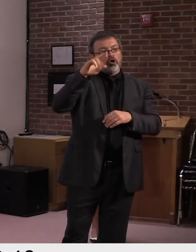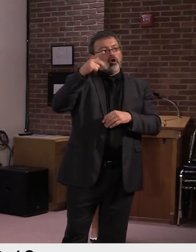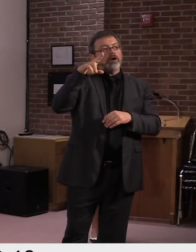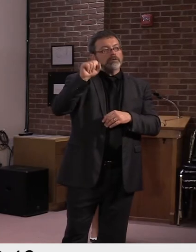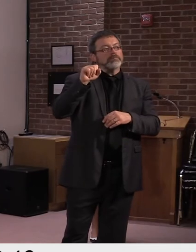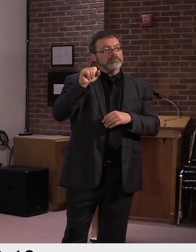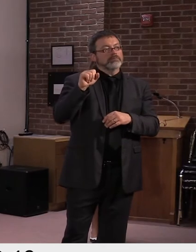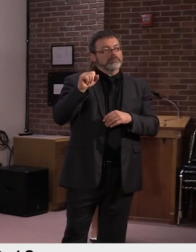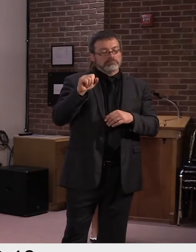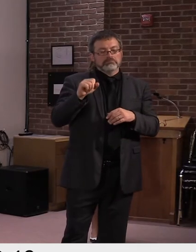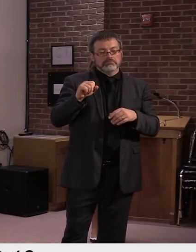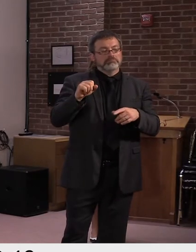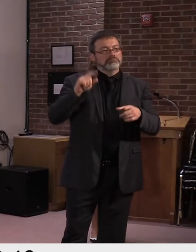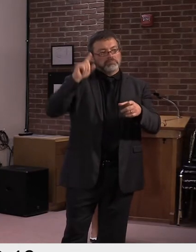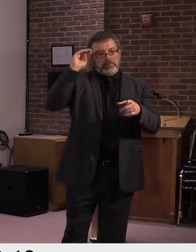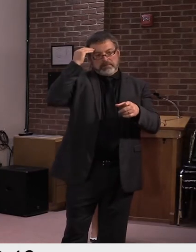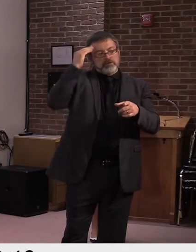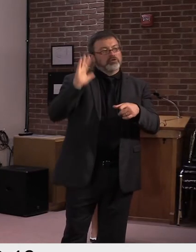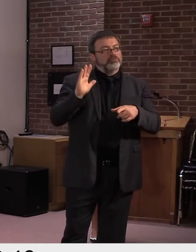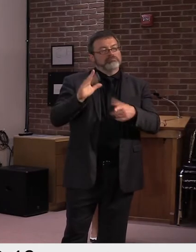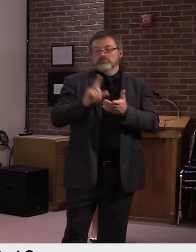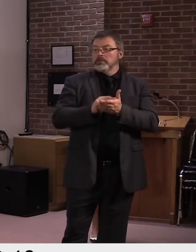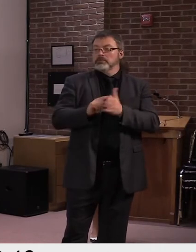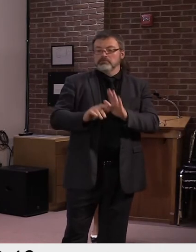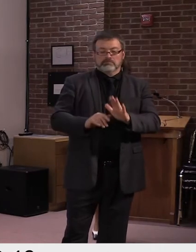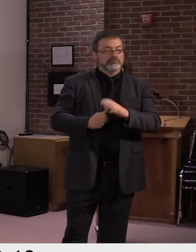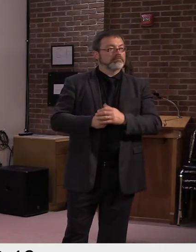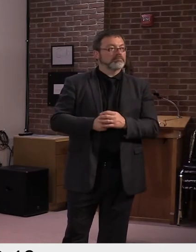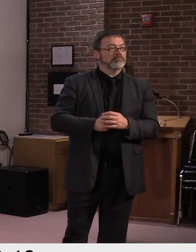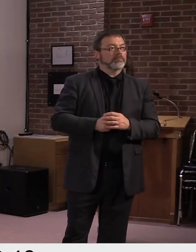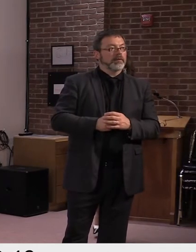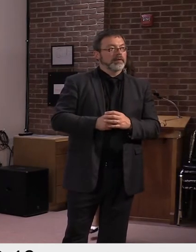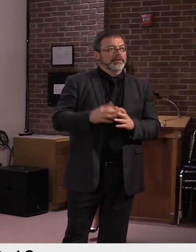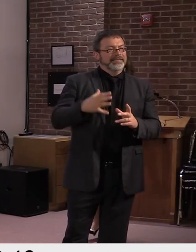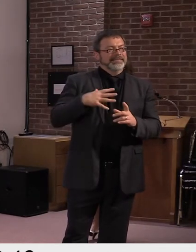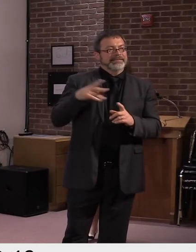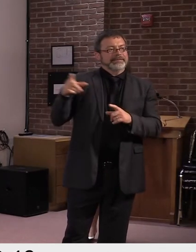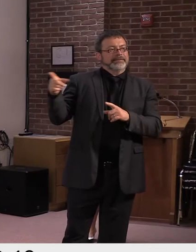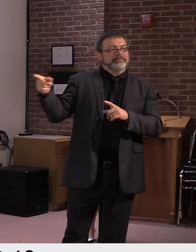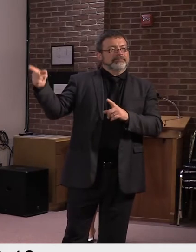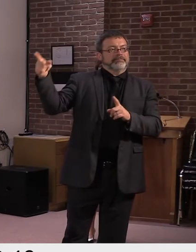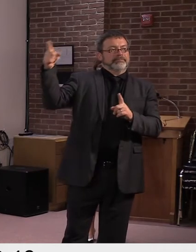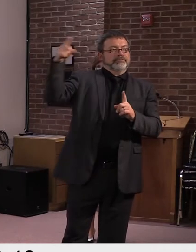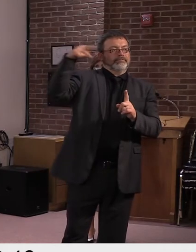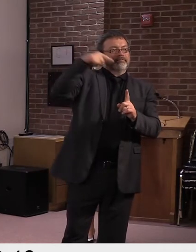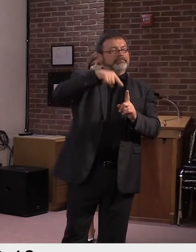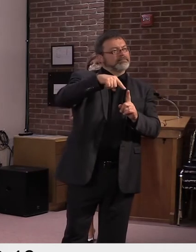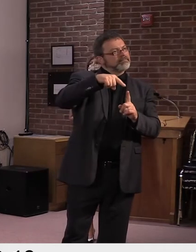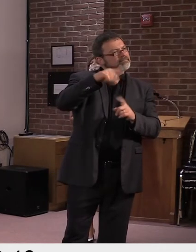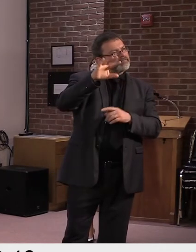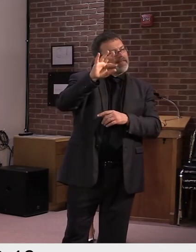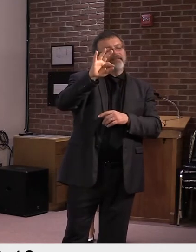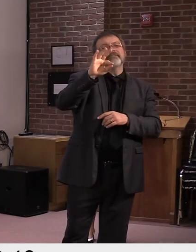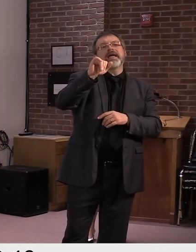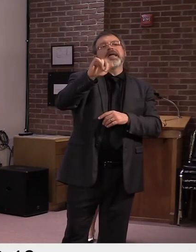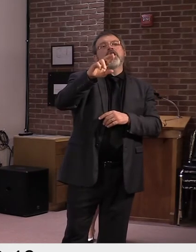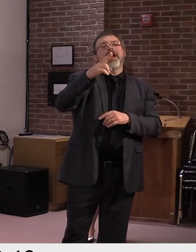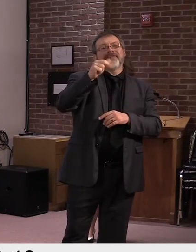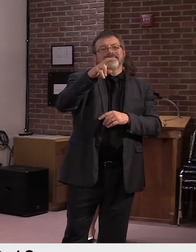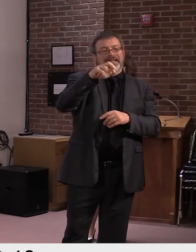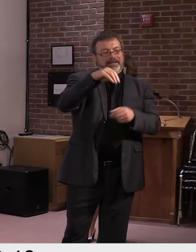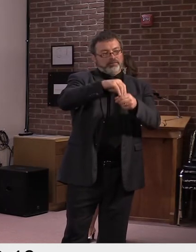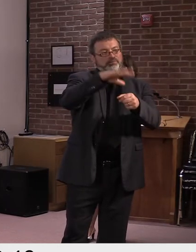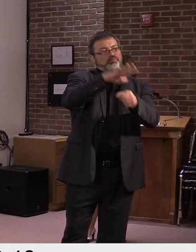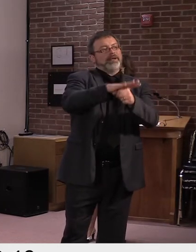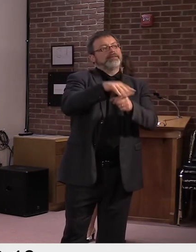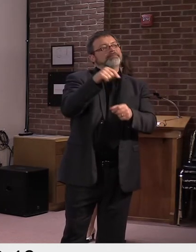About this Fairhaven cluster, do we know if the business is still operating and if the workers there were following